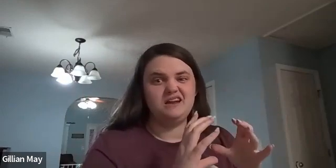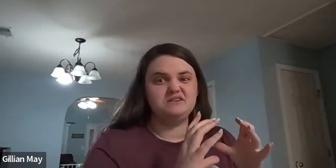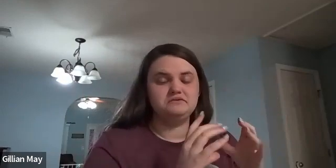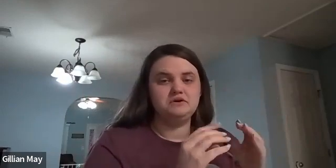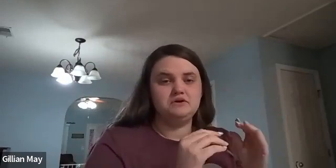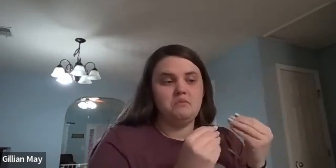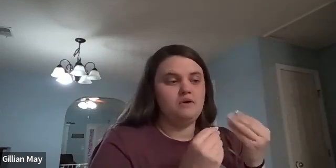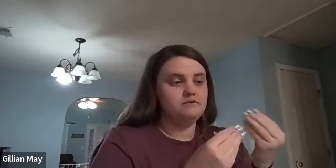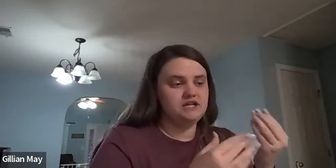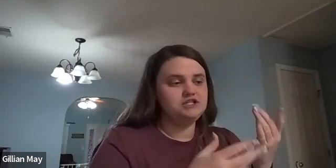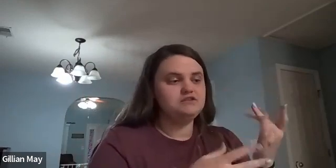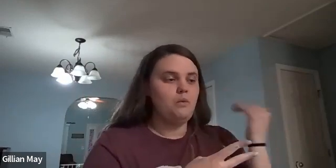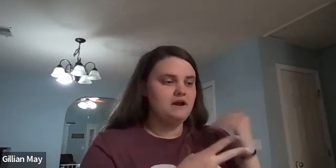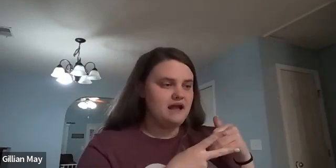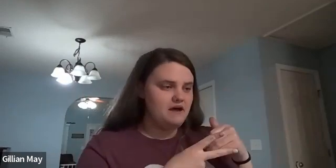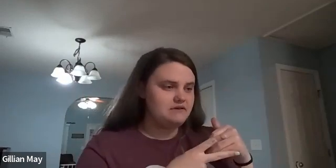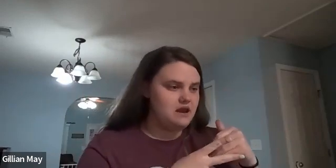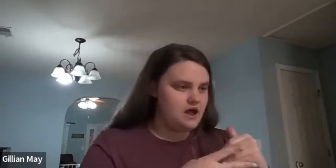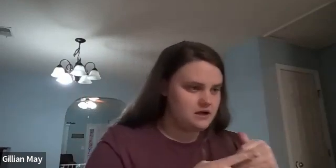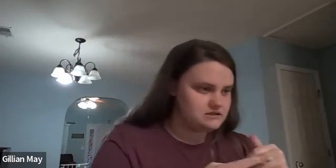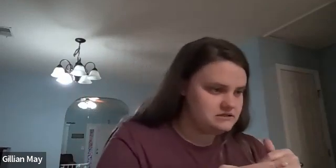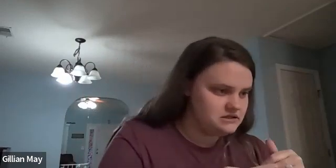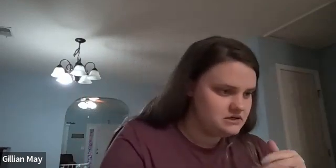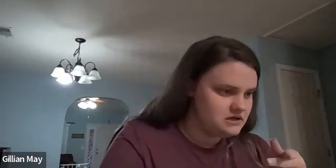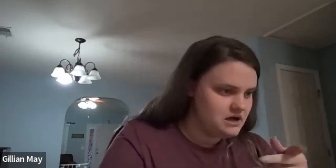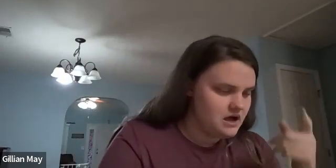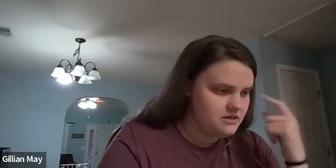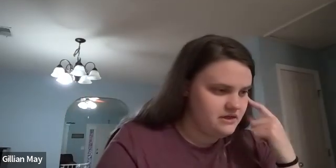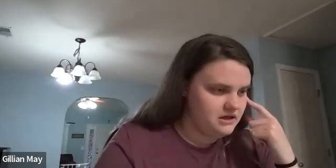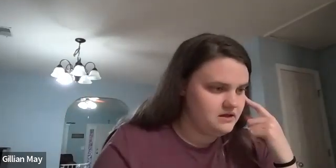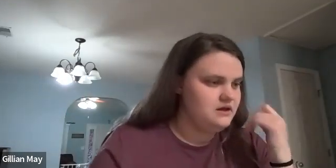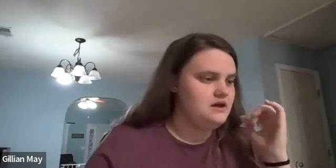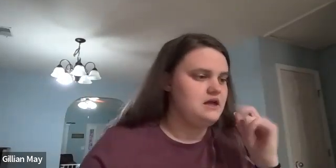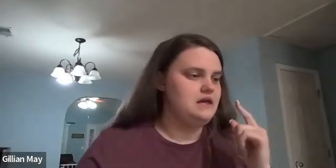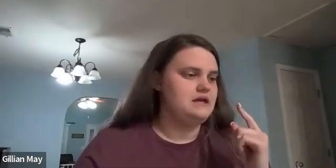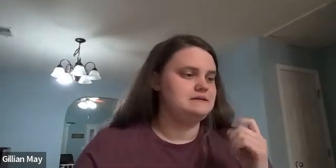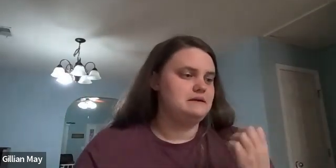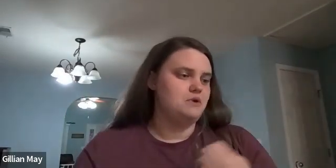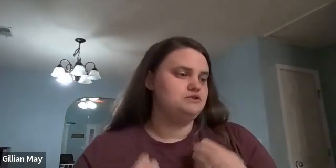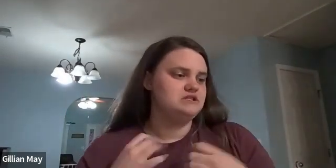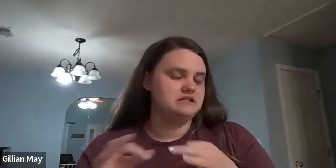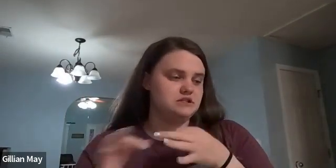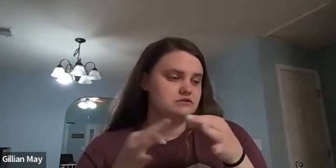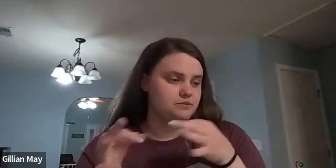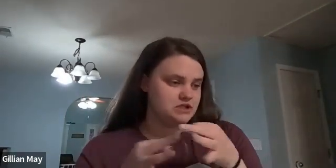of more information. The one I have next, I think, is emotions and